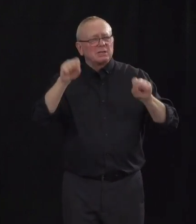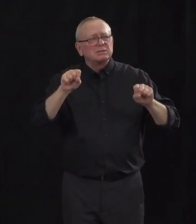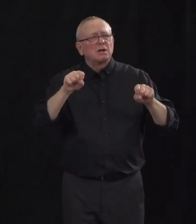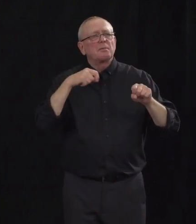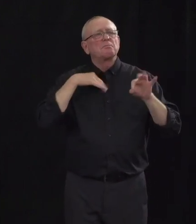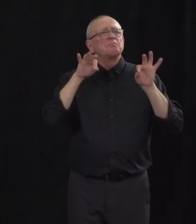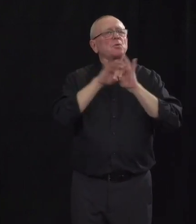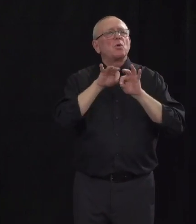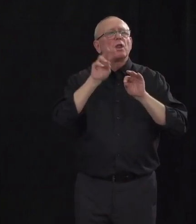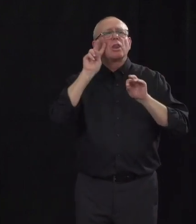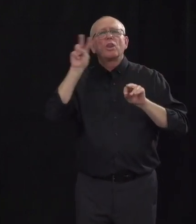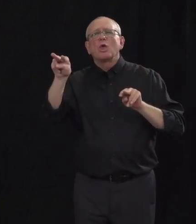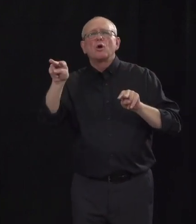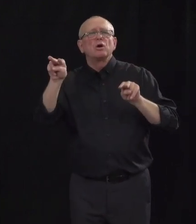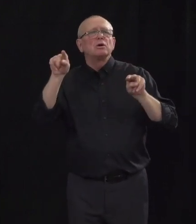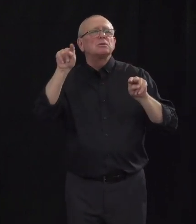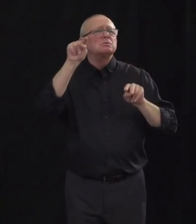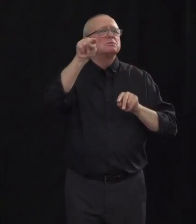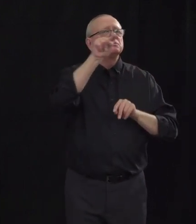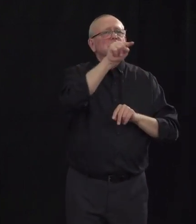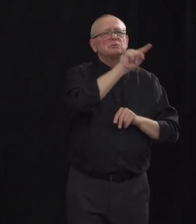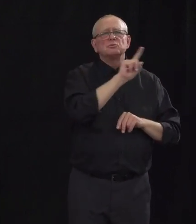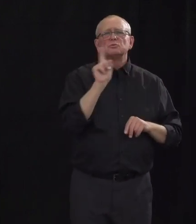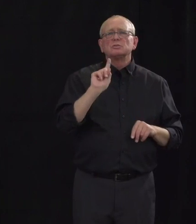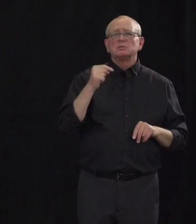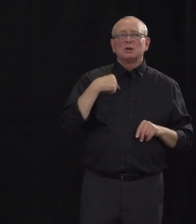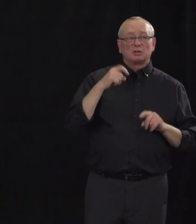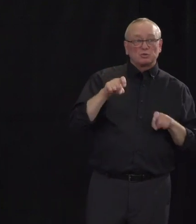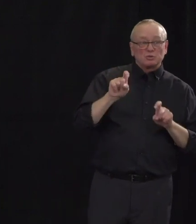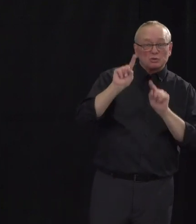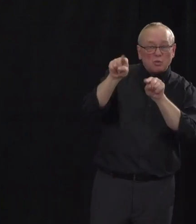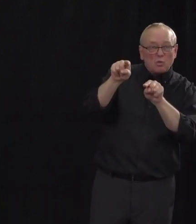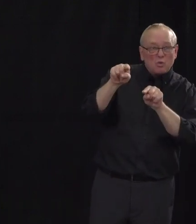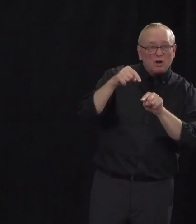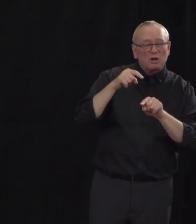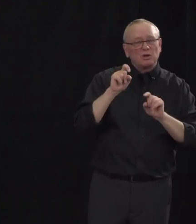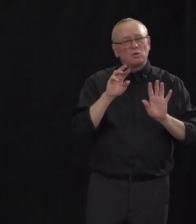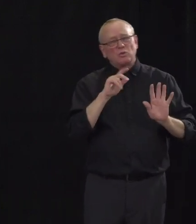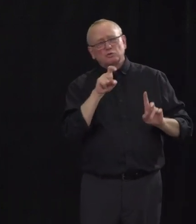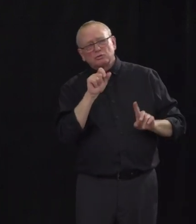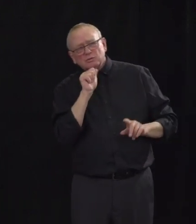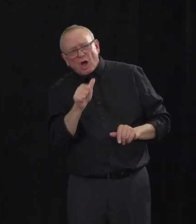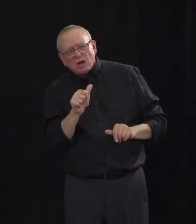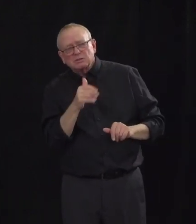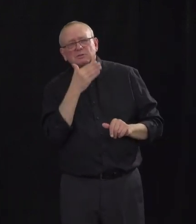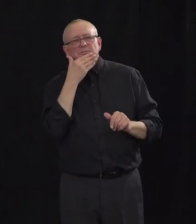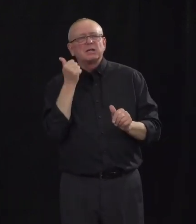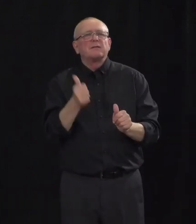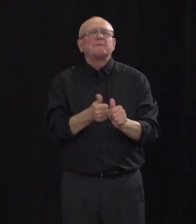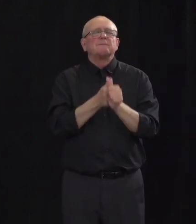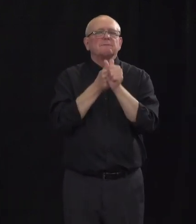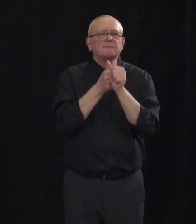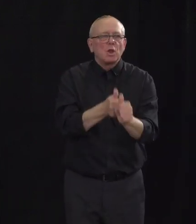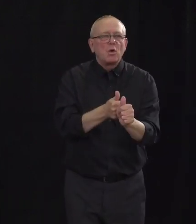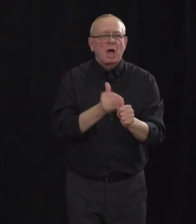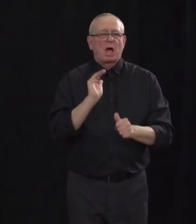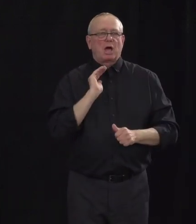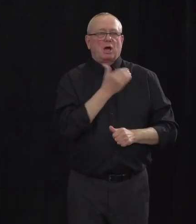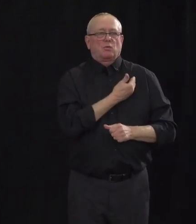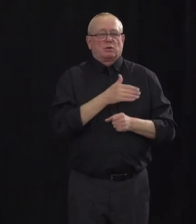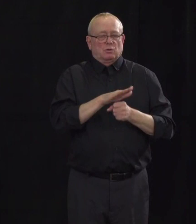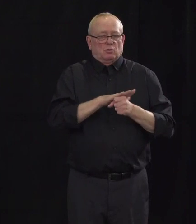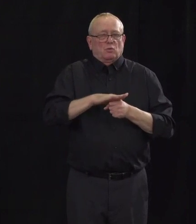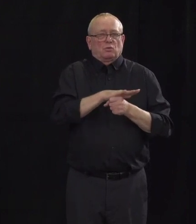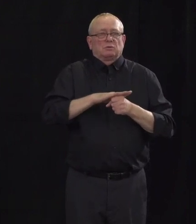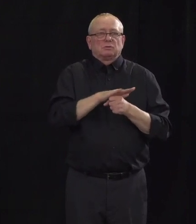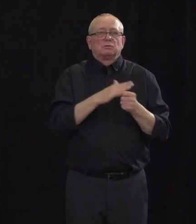decisions about what to do, the best recommendations to follow are those that are local. So I would recommend not